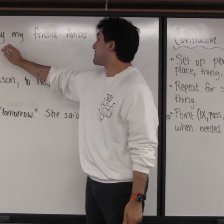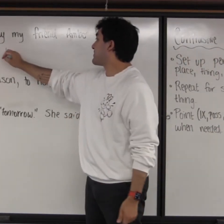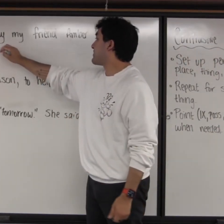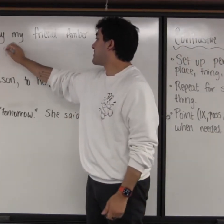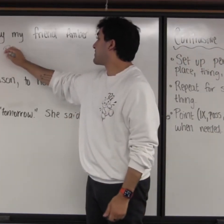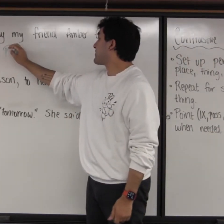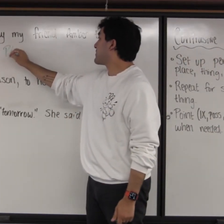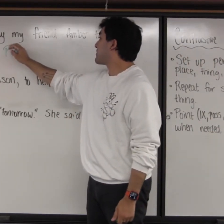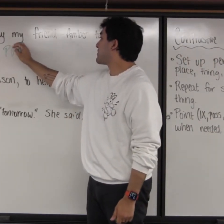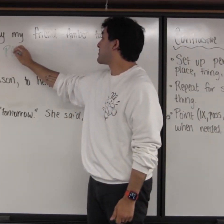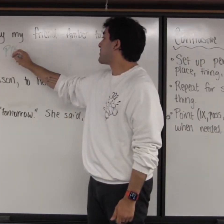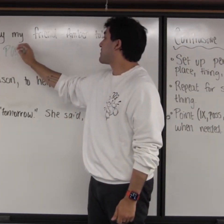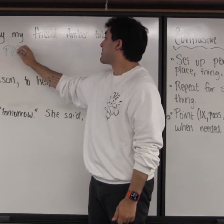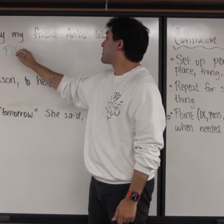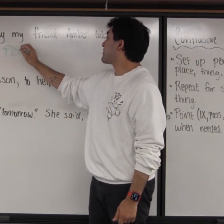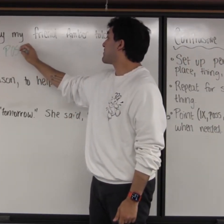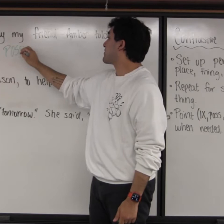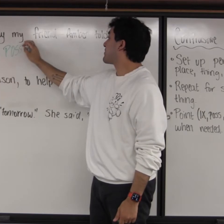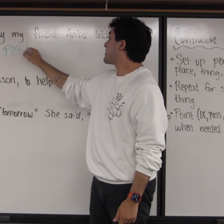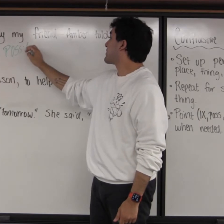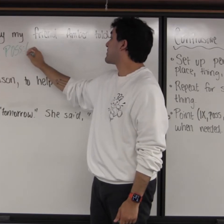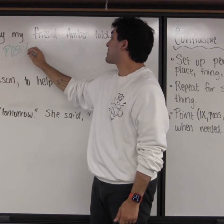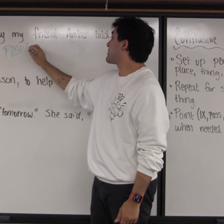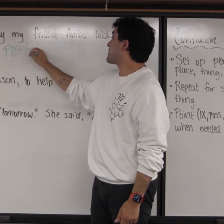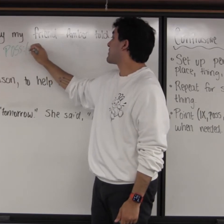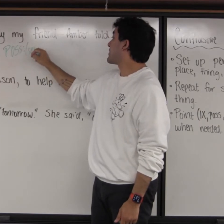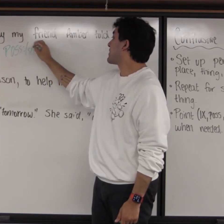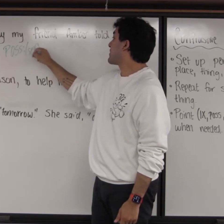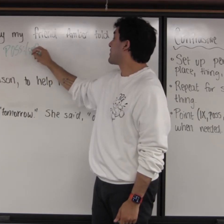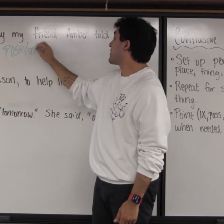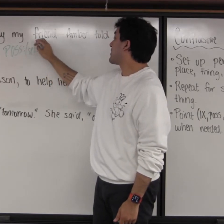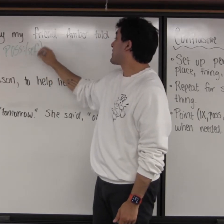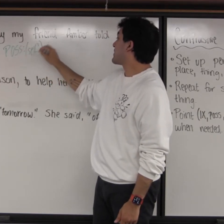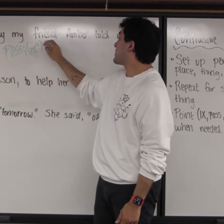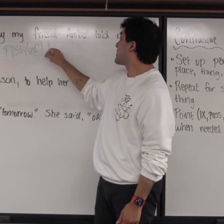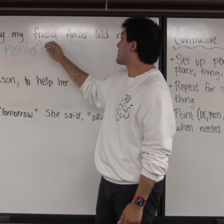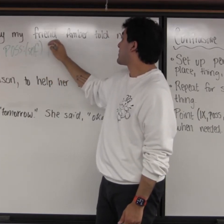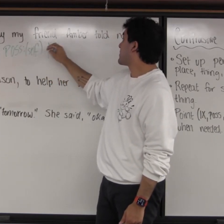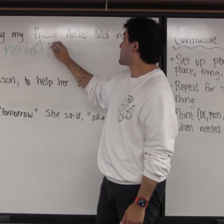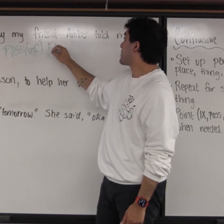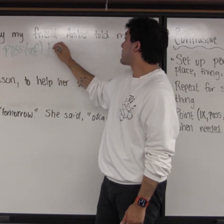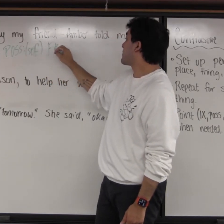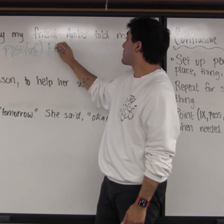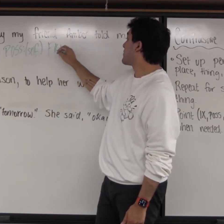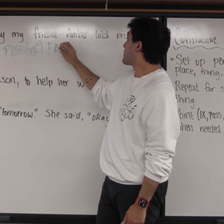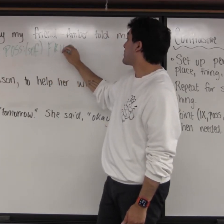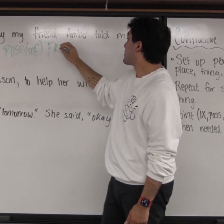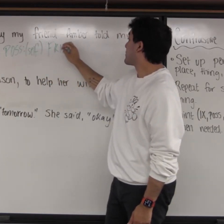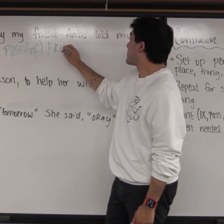have to actually write some things today. So just please bear with me on how much it takes for me to write all of